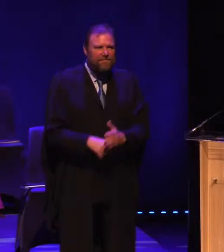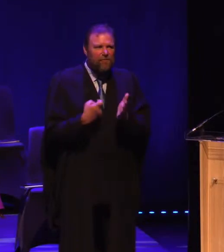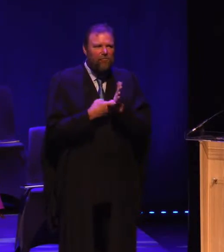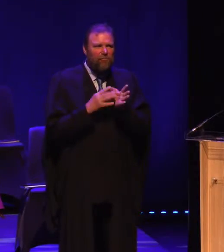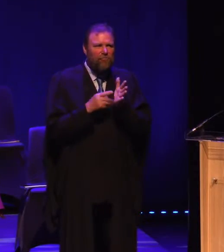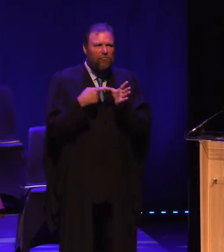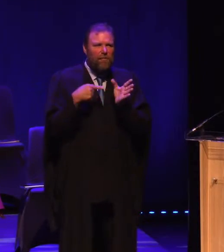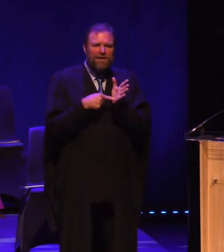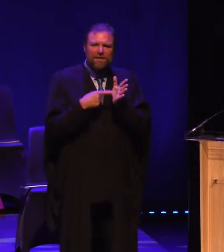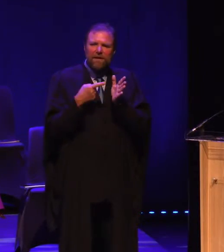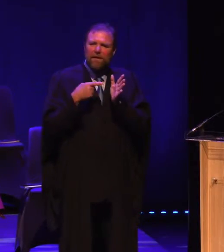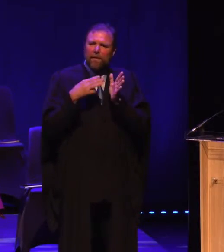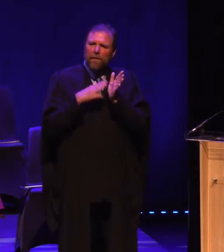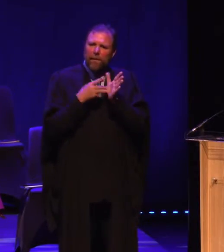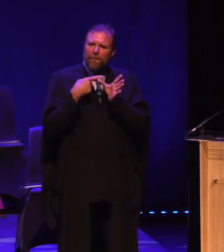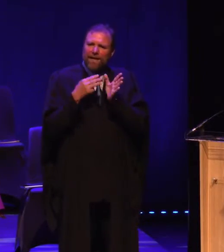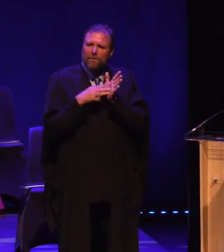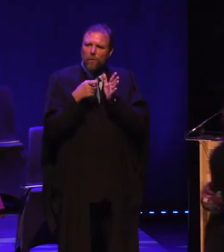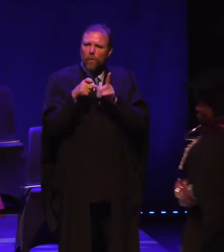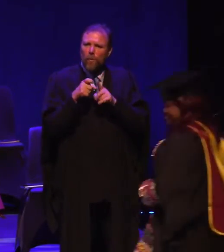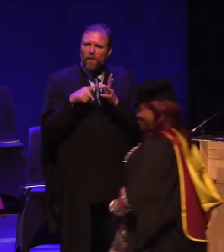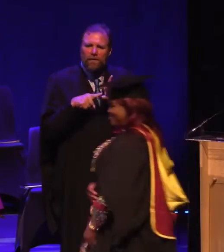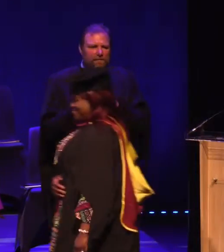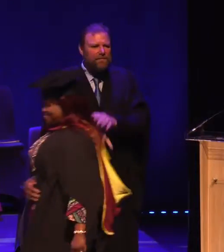Ramat Omoze Amedu.